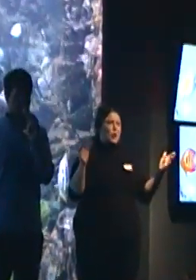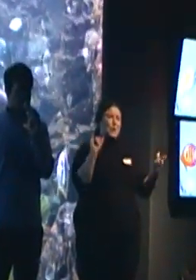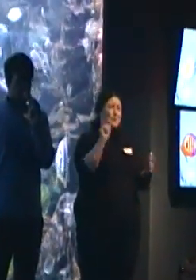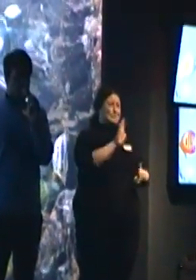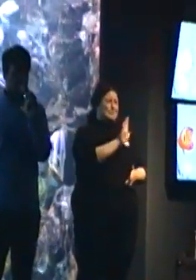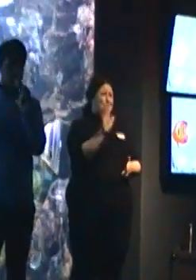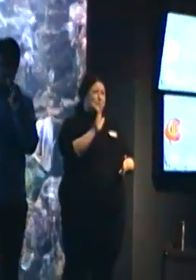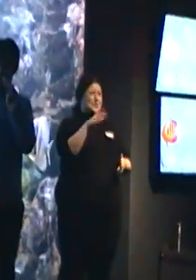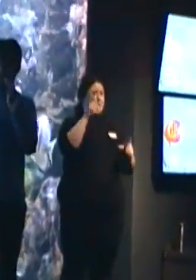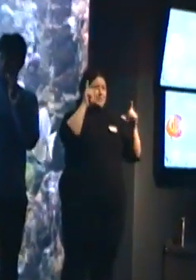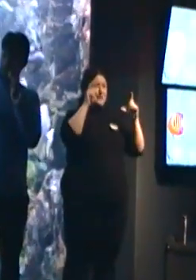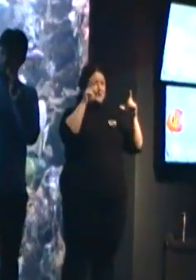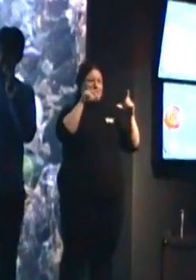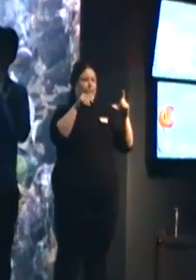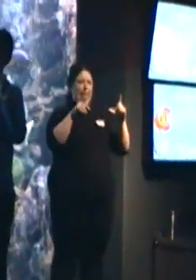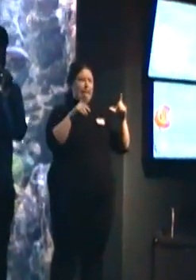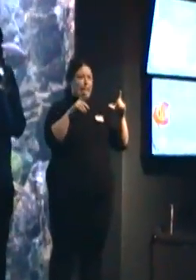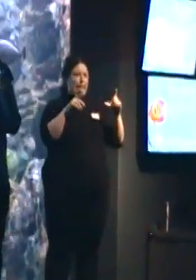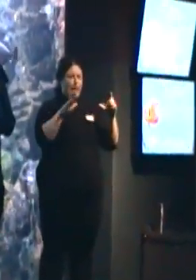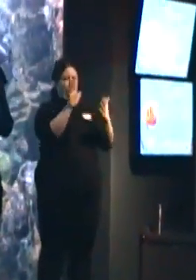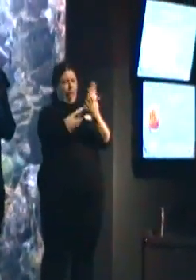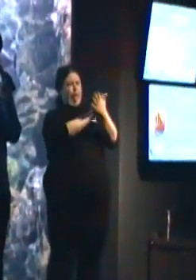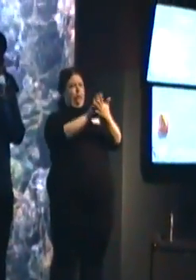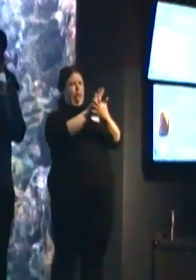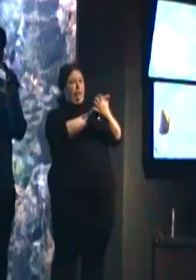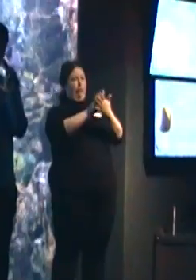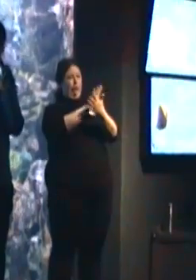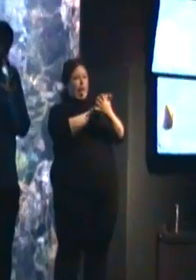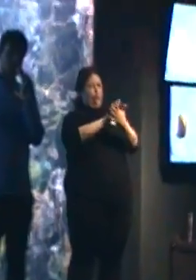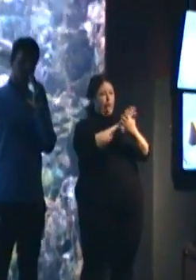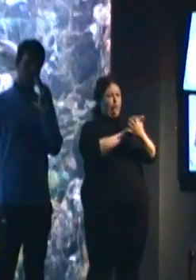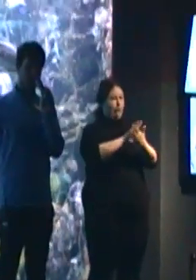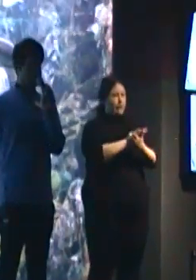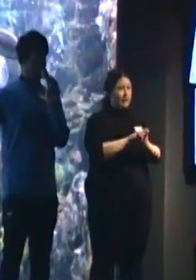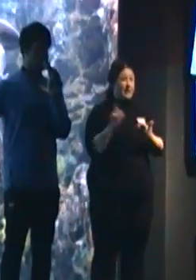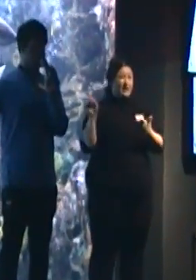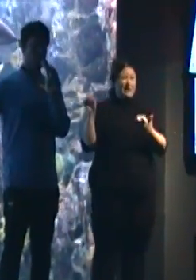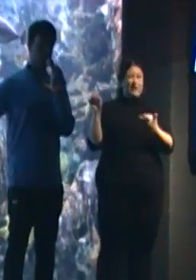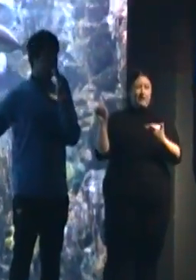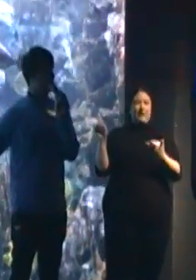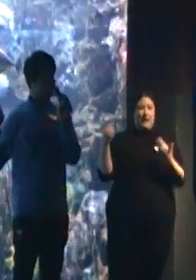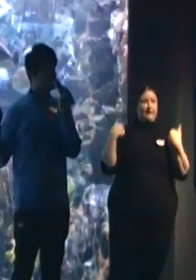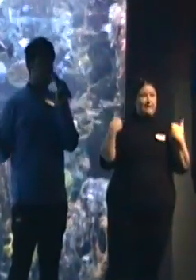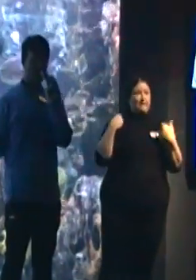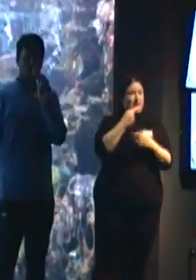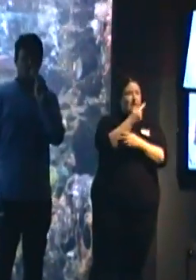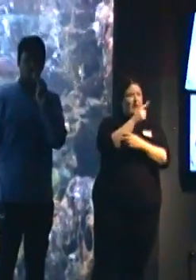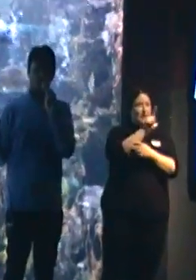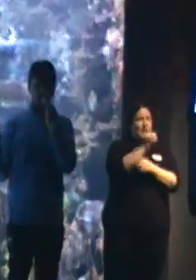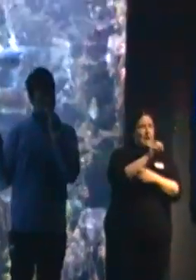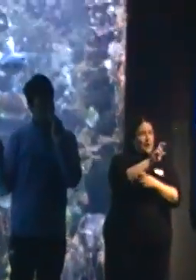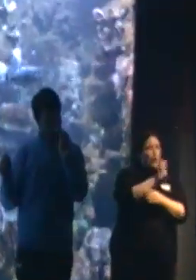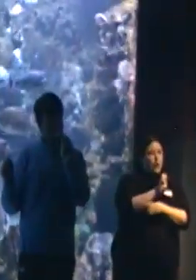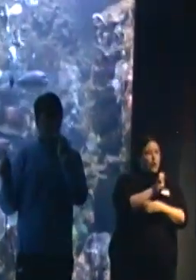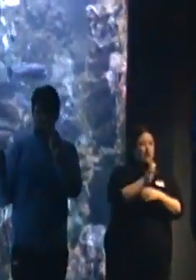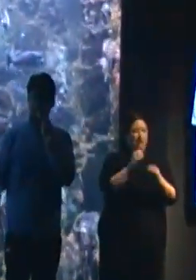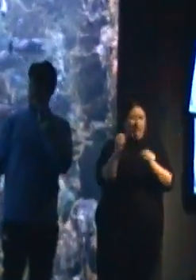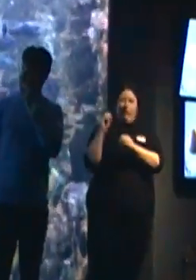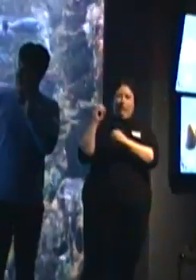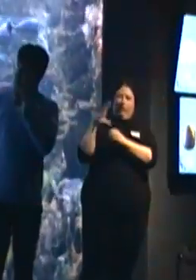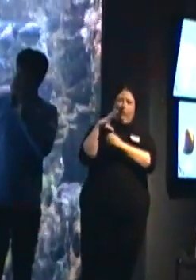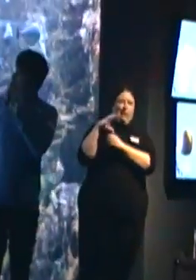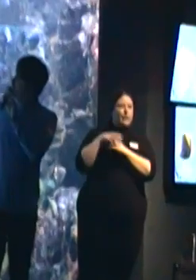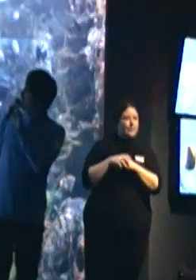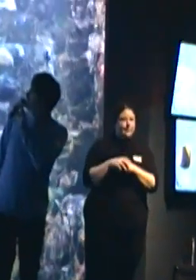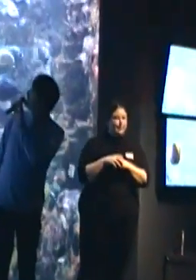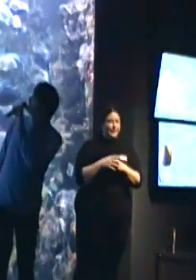In a dark environment like this with lots of acrylic, there will be a glare. So we don't want to be using flash at